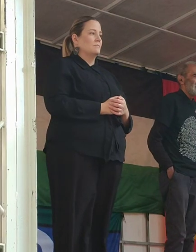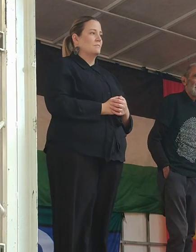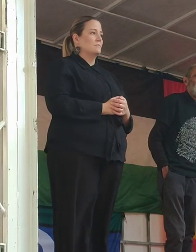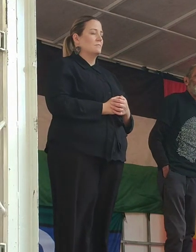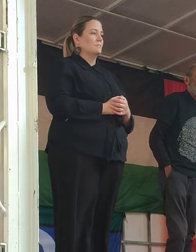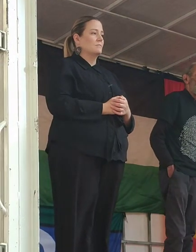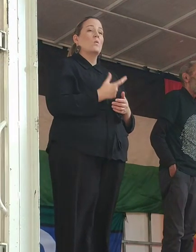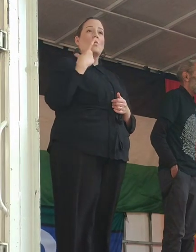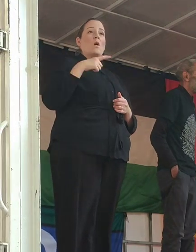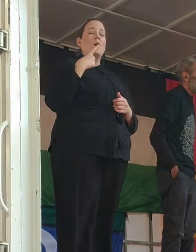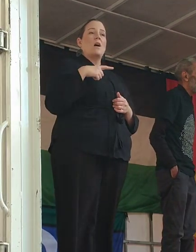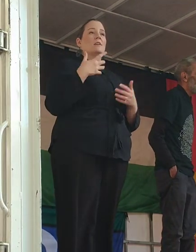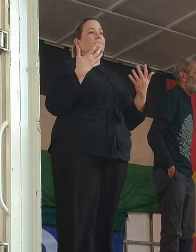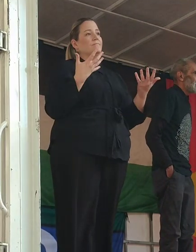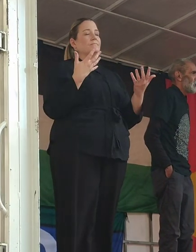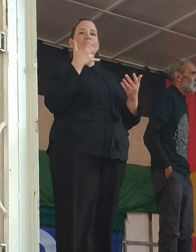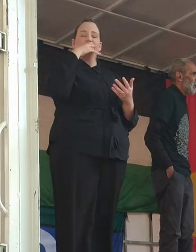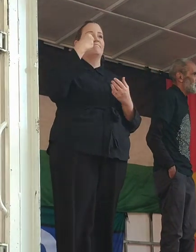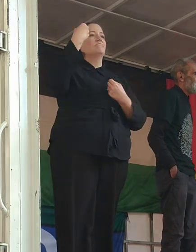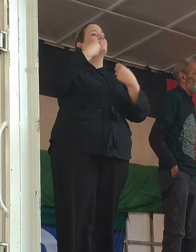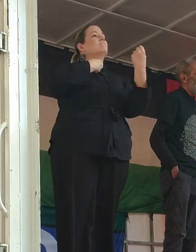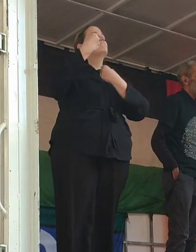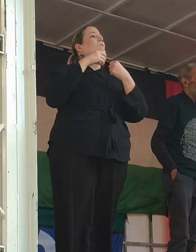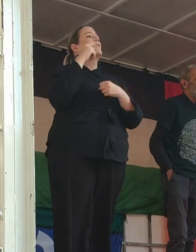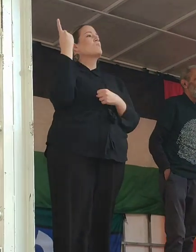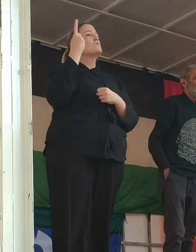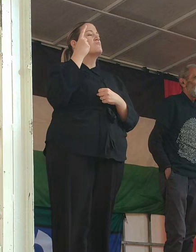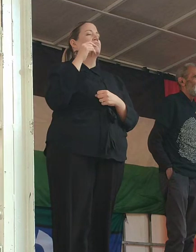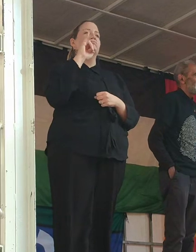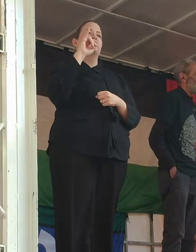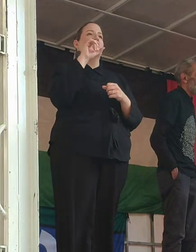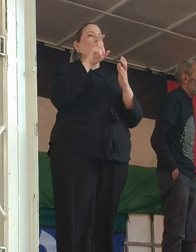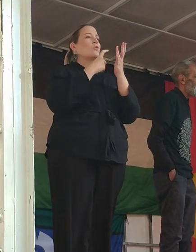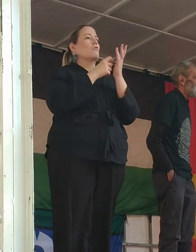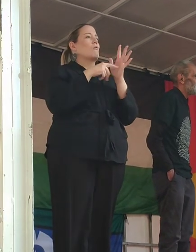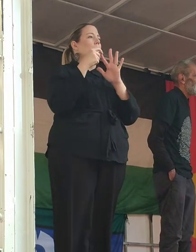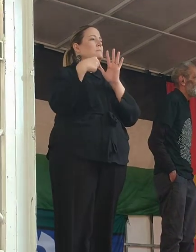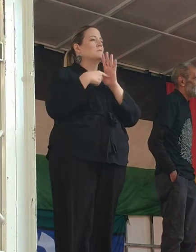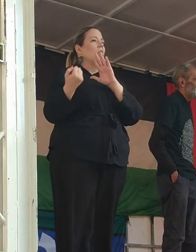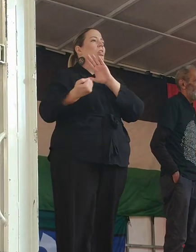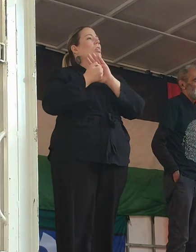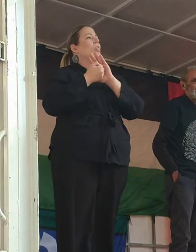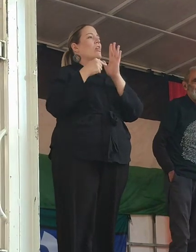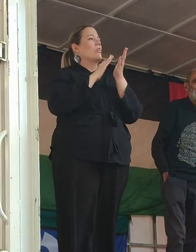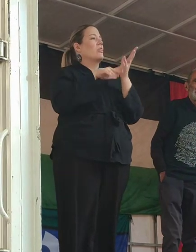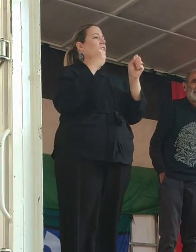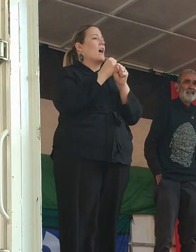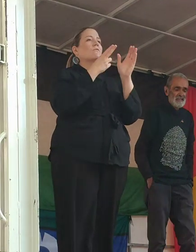bashing by a bunch of corrupt thugs from the New South Wales Police Force.